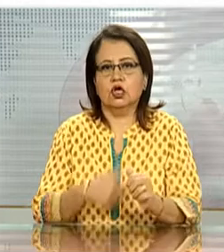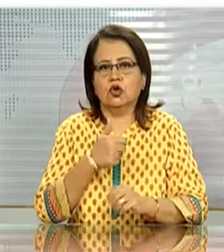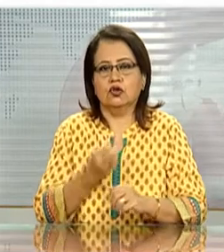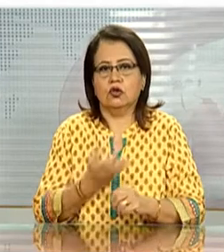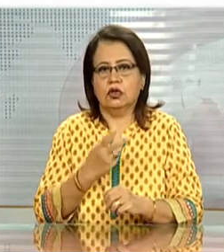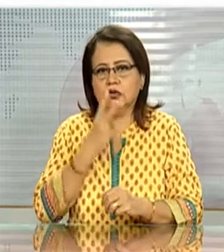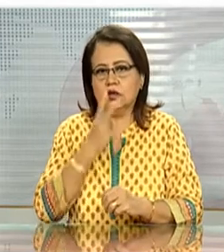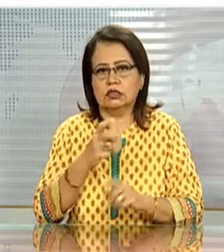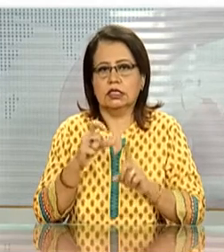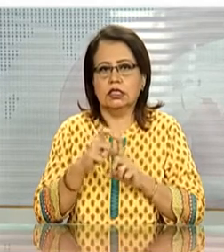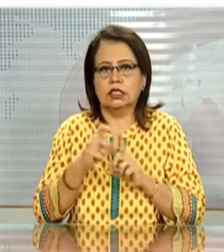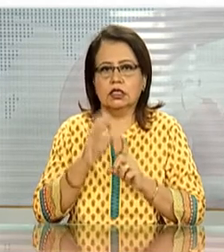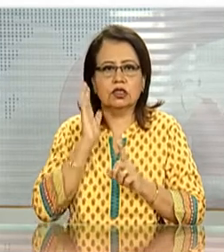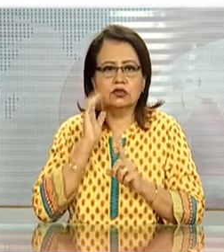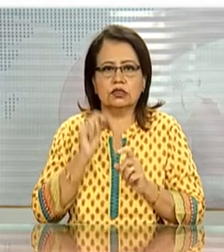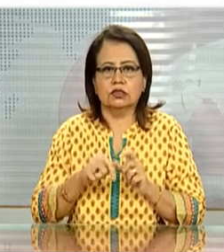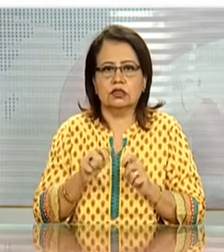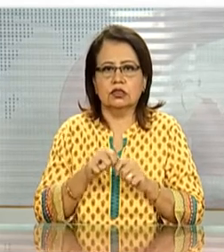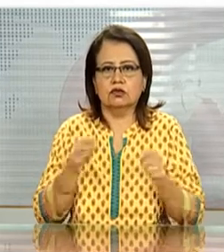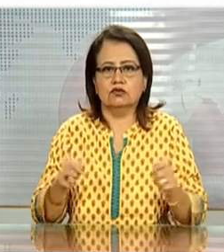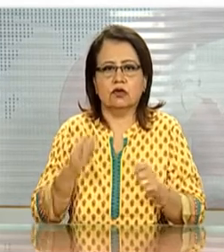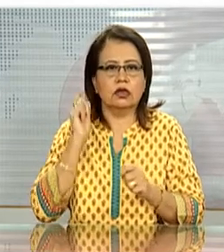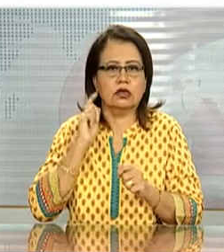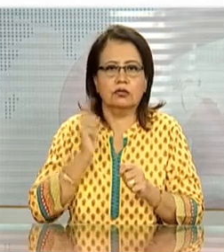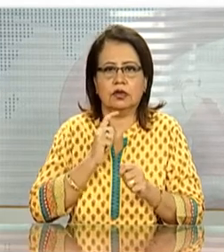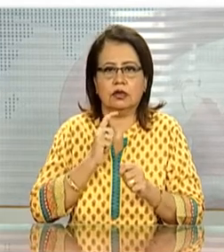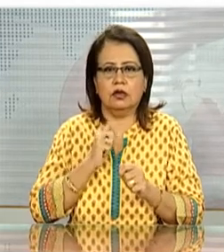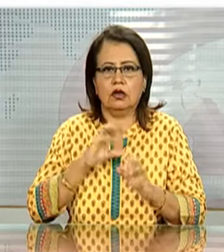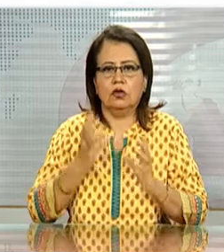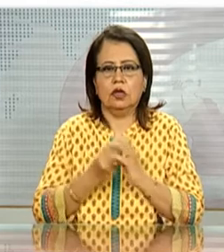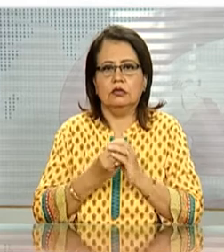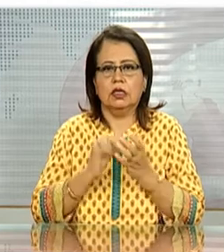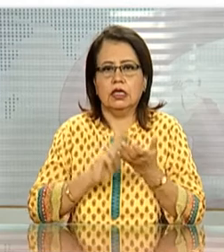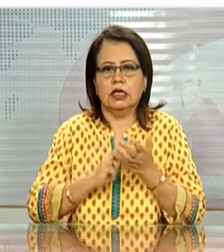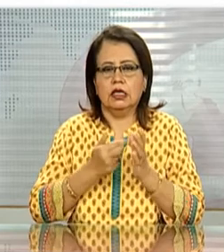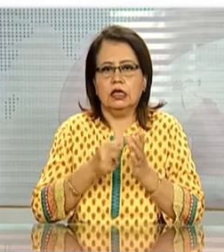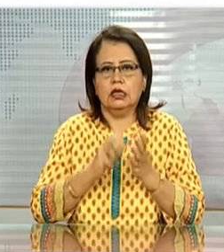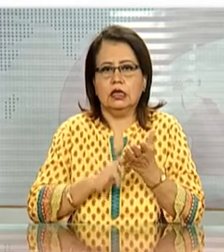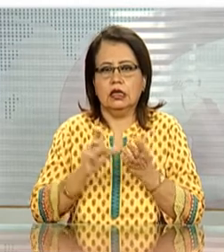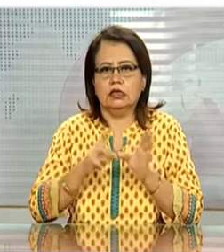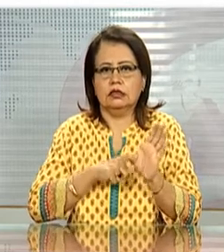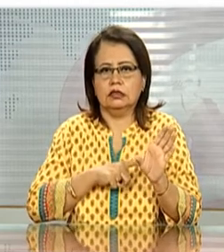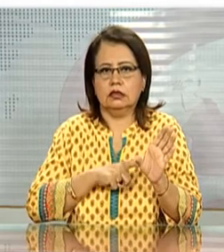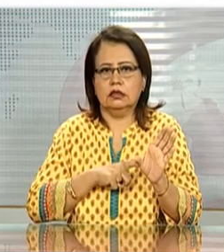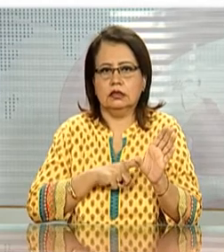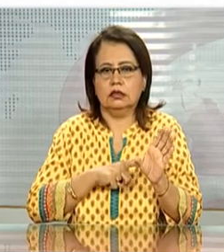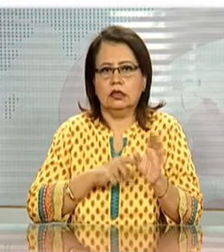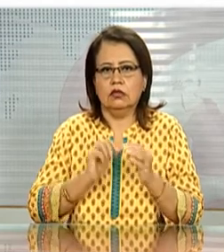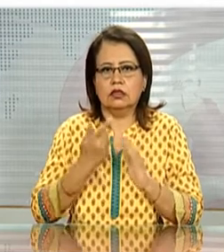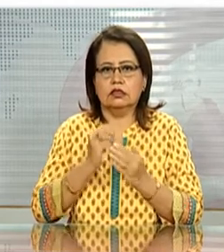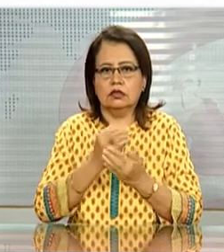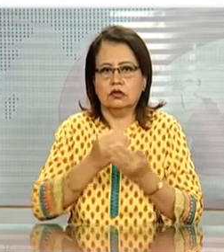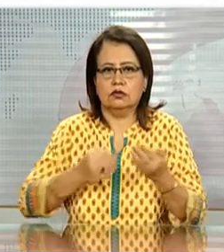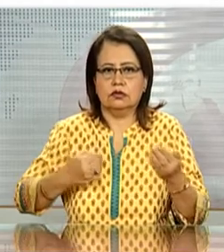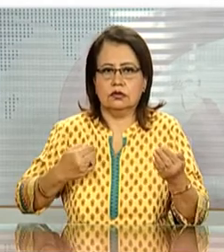good morning you're watching dur dasan news and this is the news for hearing impaired I am Nancy kohle and with me is Raji kalra let's begin